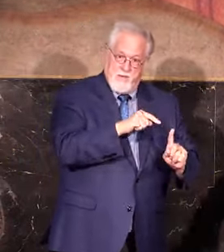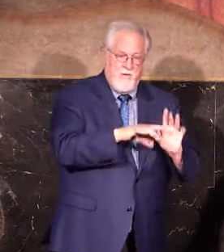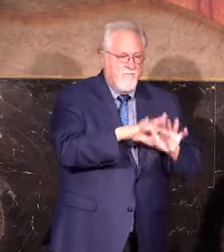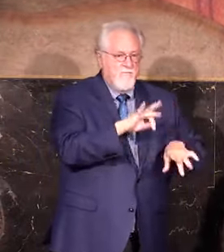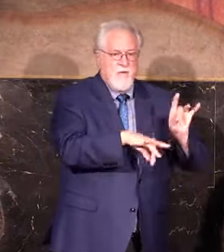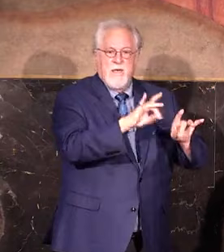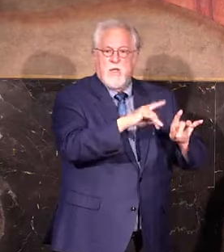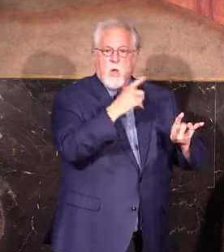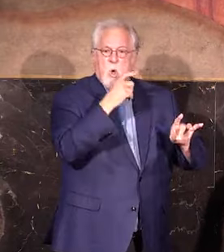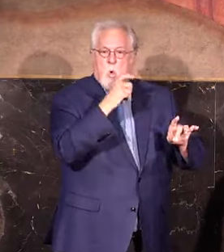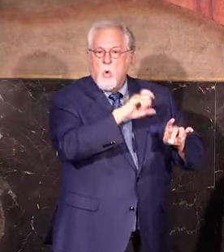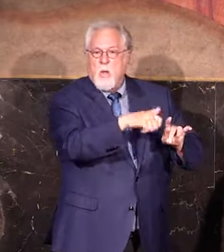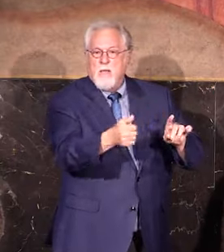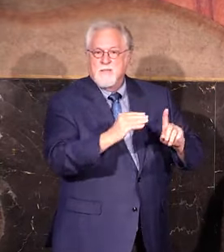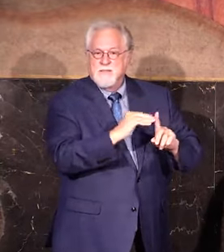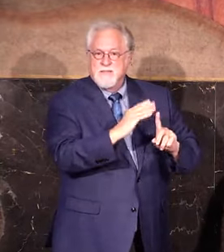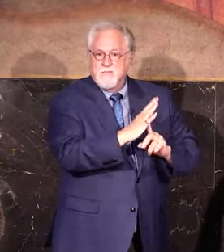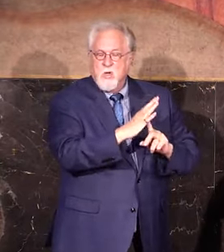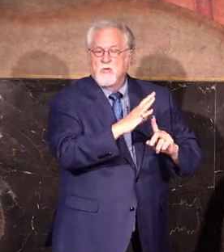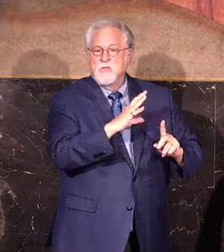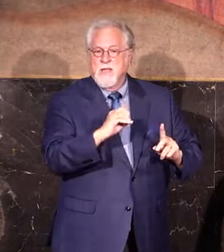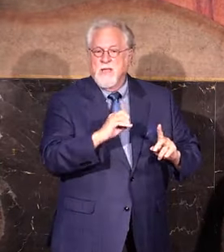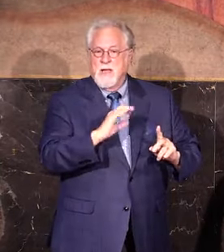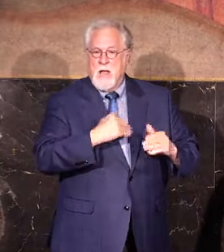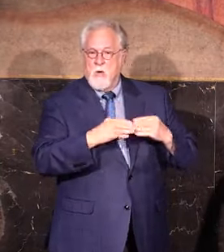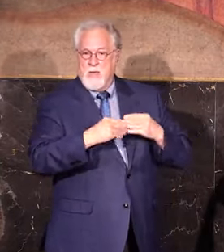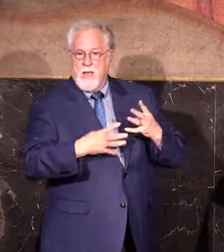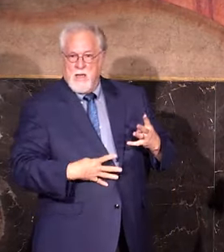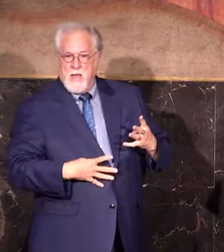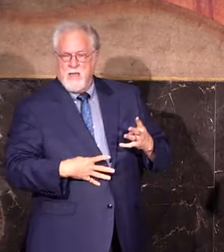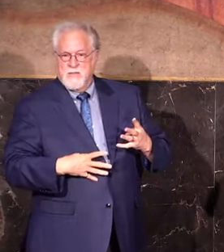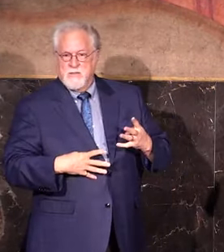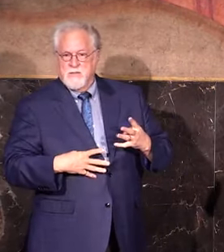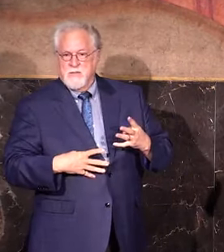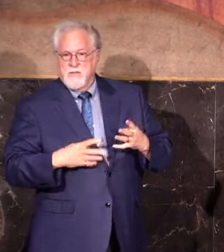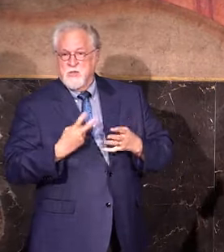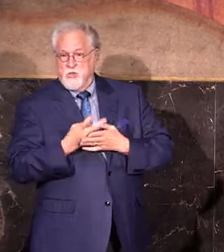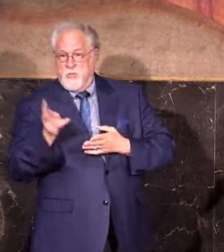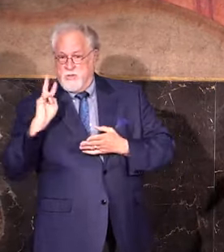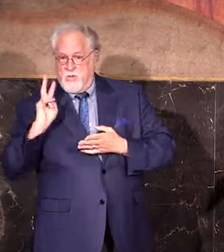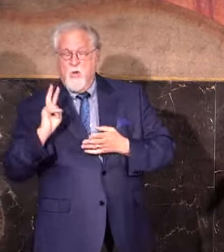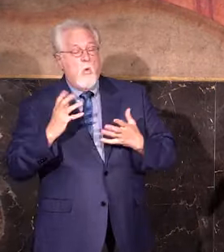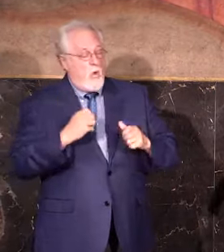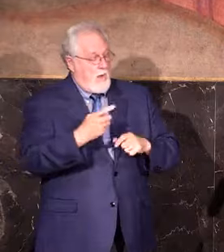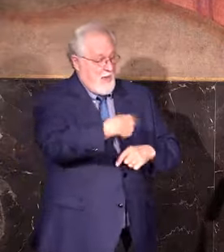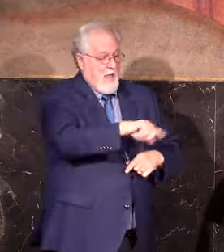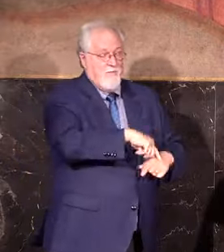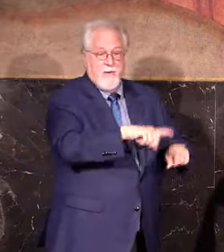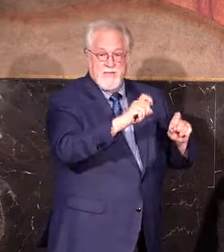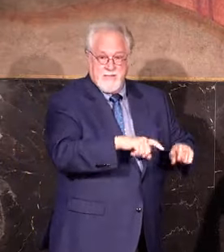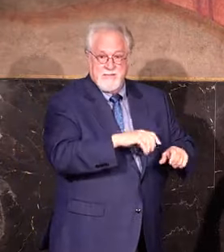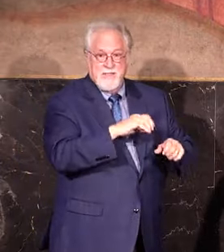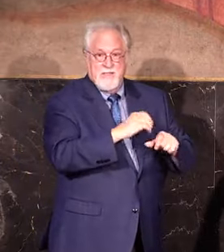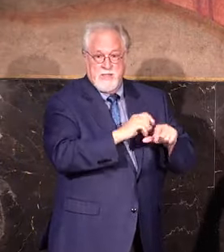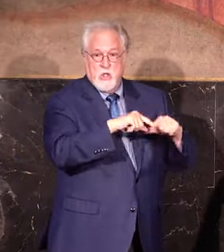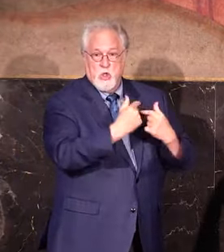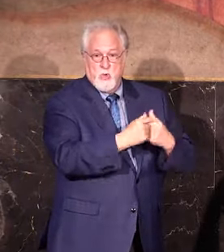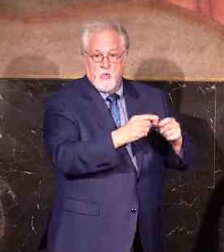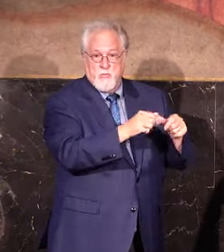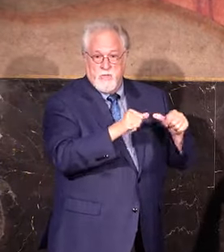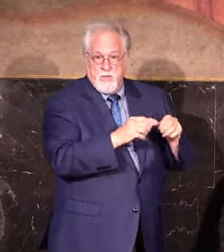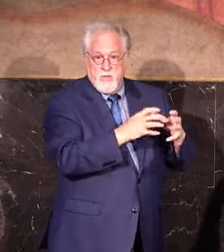finding out who else might be exposed, and our guidelines as of 2 weeks ago that we released is that we want everybody tested in a congregate setting. So whether